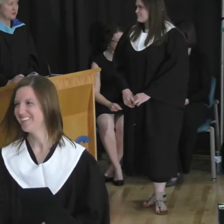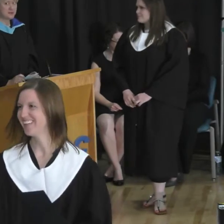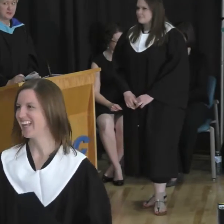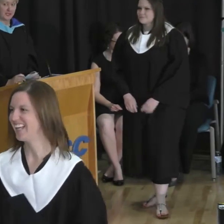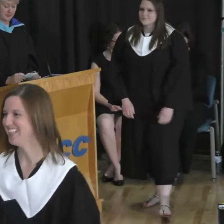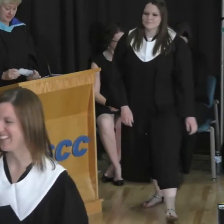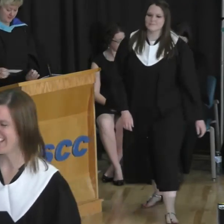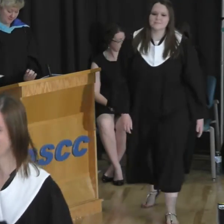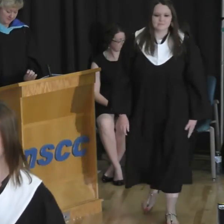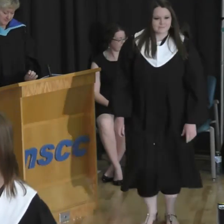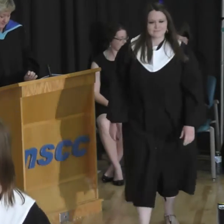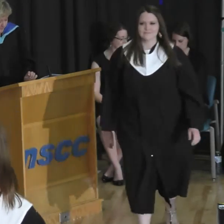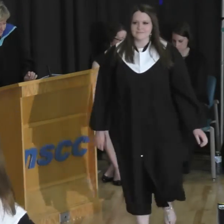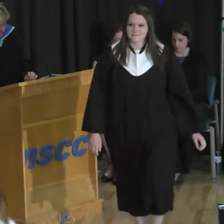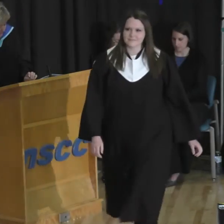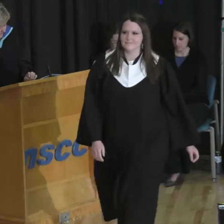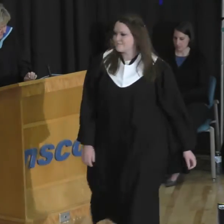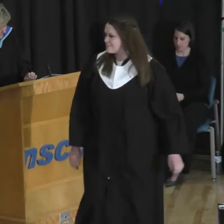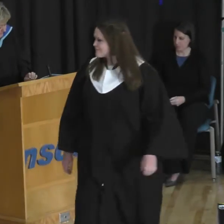Rachel Strickland.